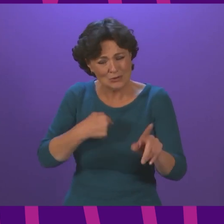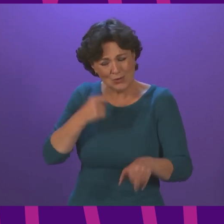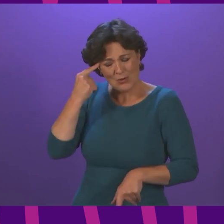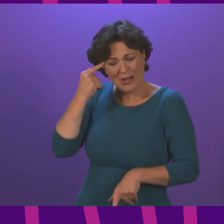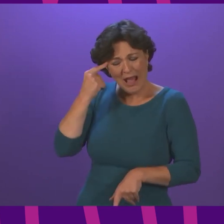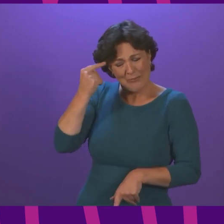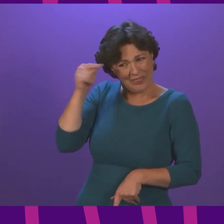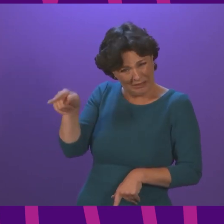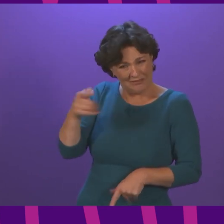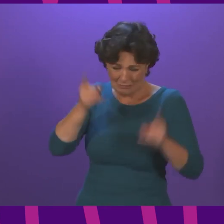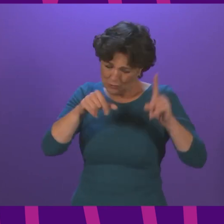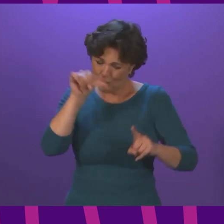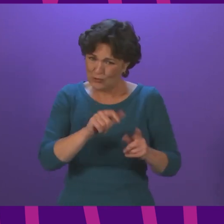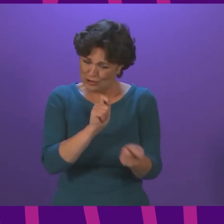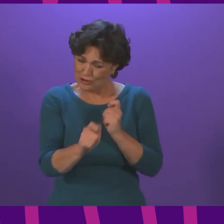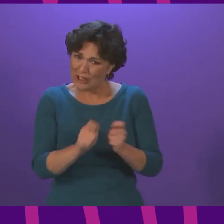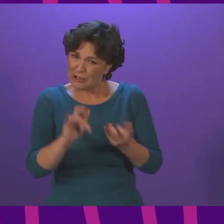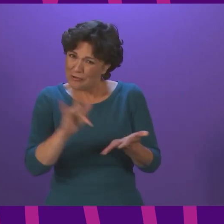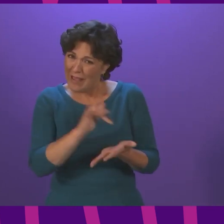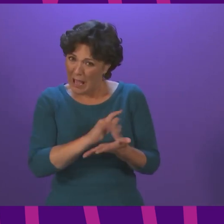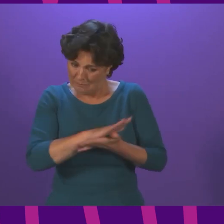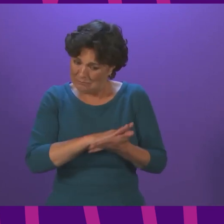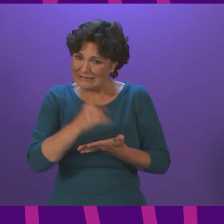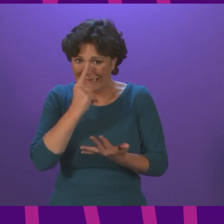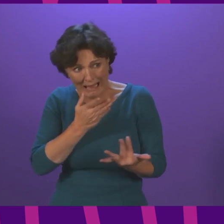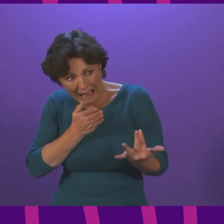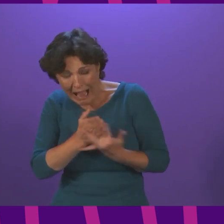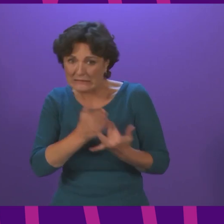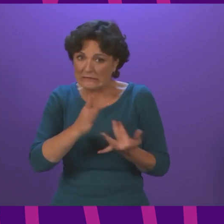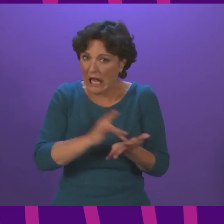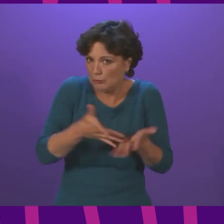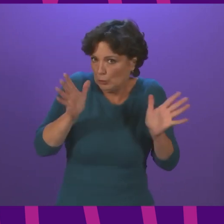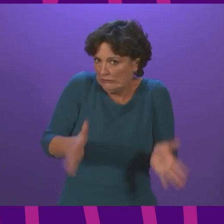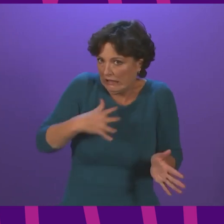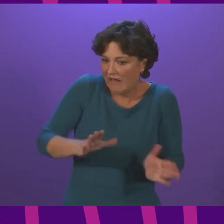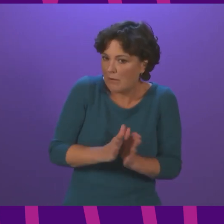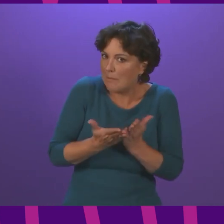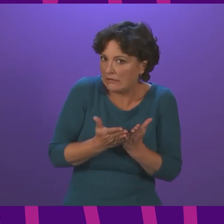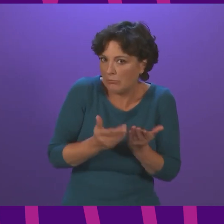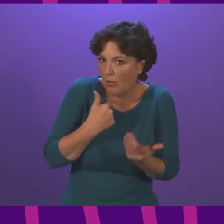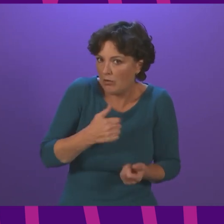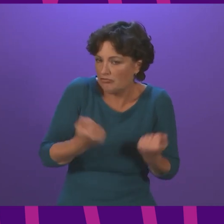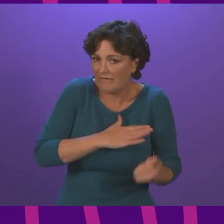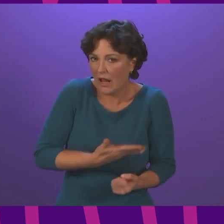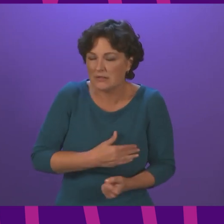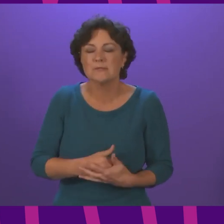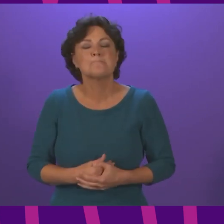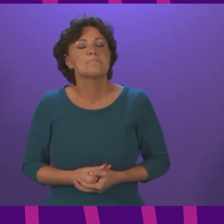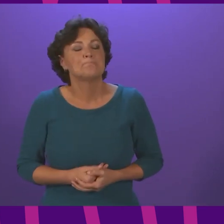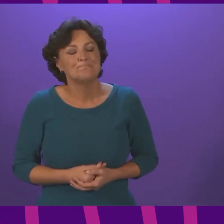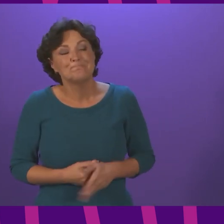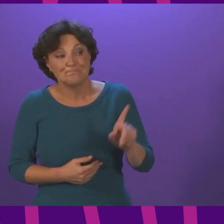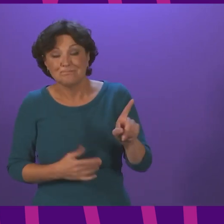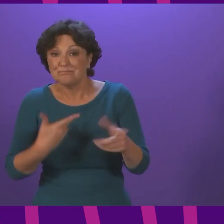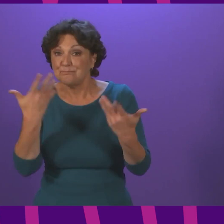in the app and will she take steps to address that potential flaw in the system we have addressed the fact that not everybody will